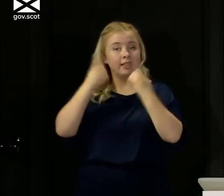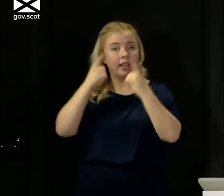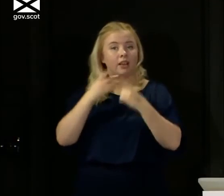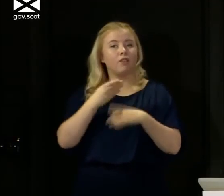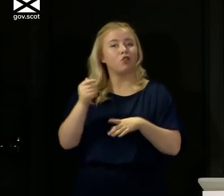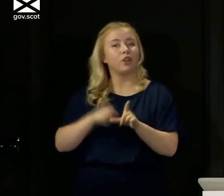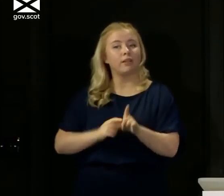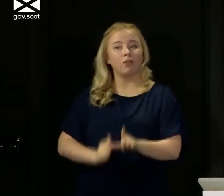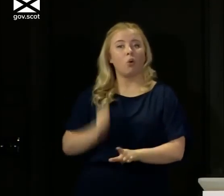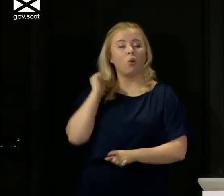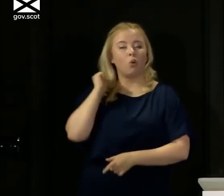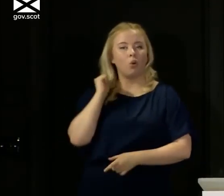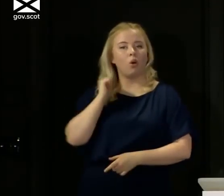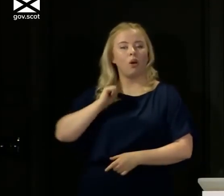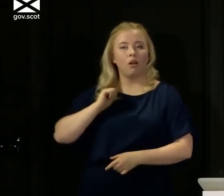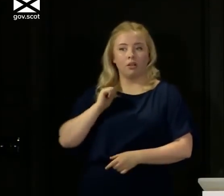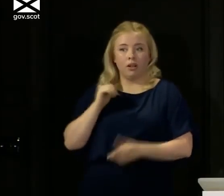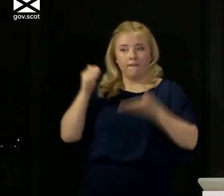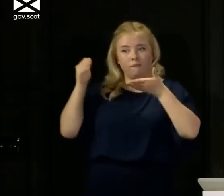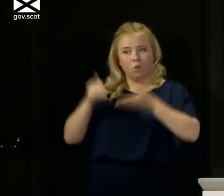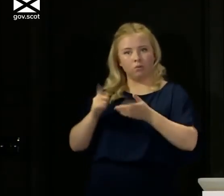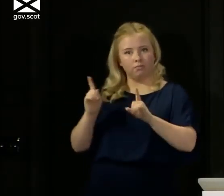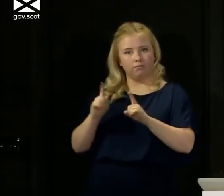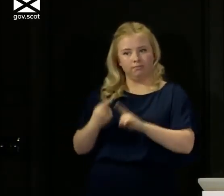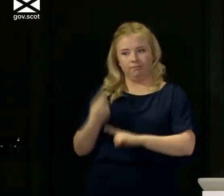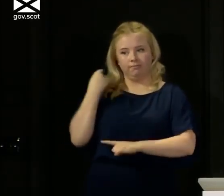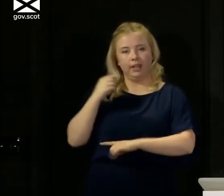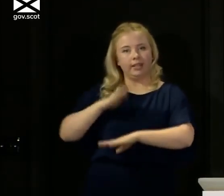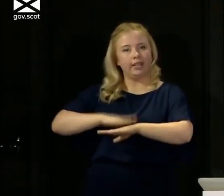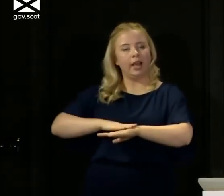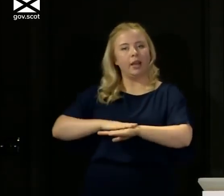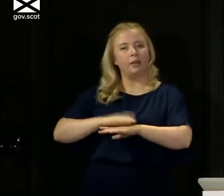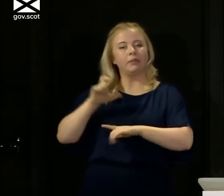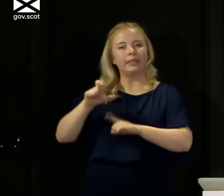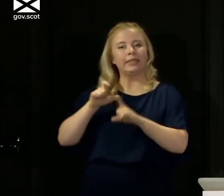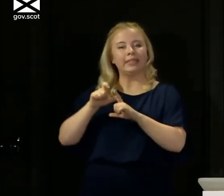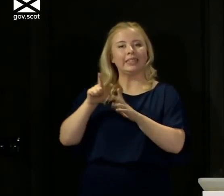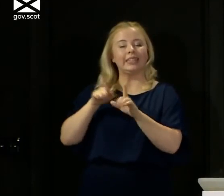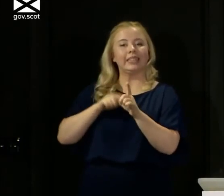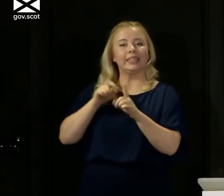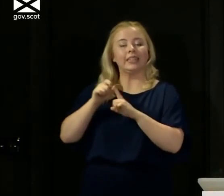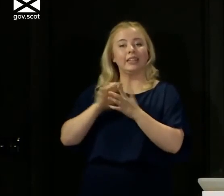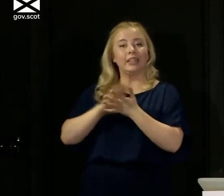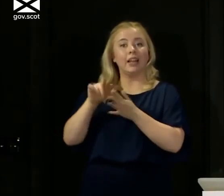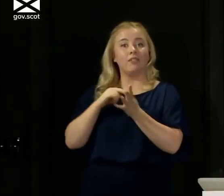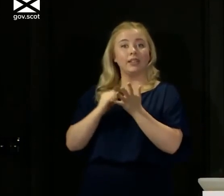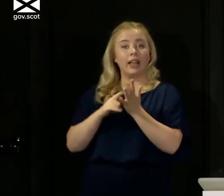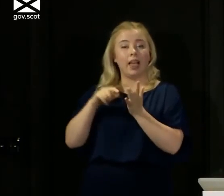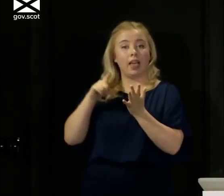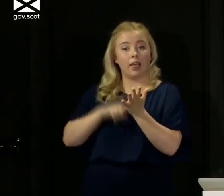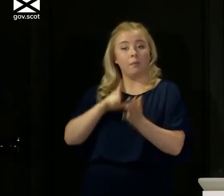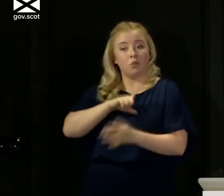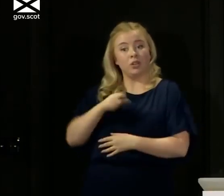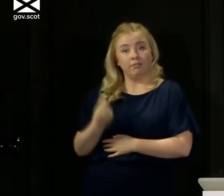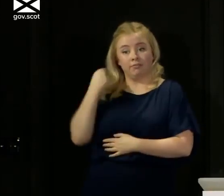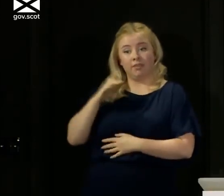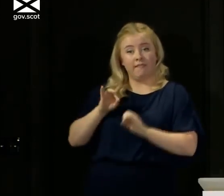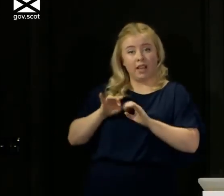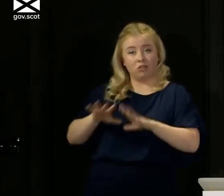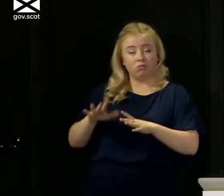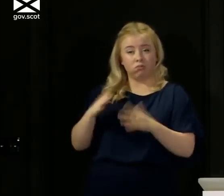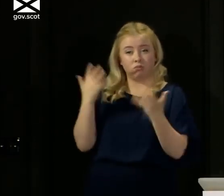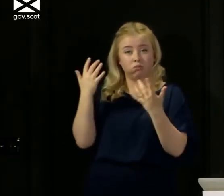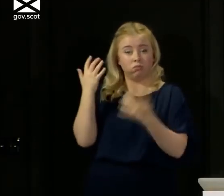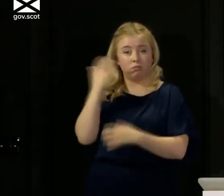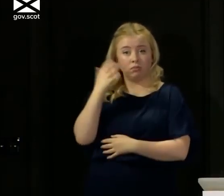ago, all the focus then was on C. difficile, because that was the infection that was causing huge concern. And, you know, at the time we had